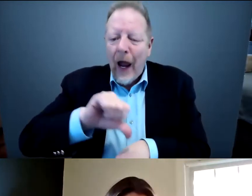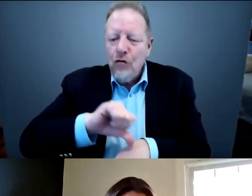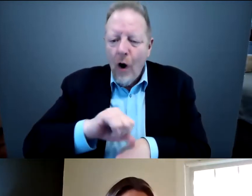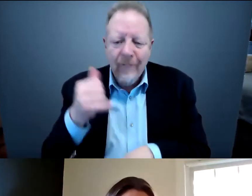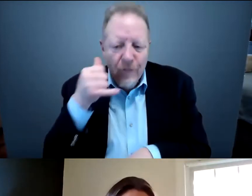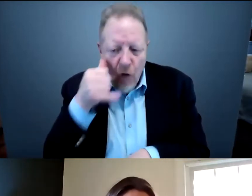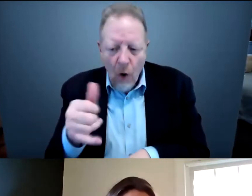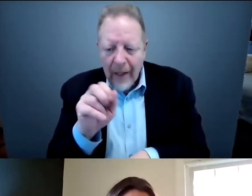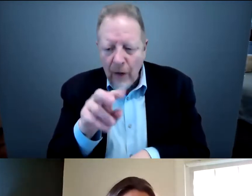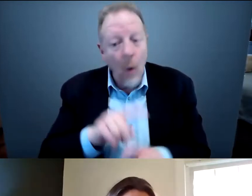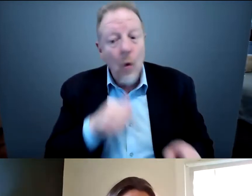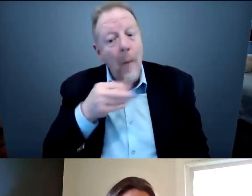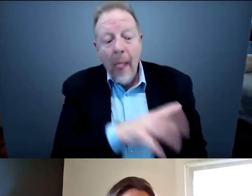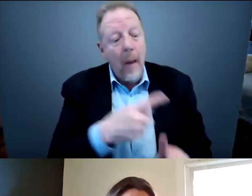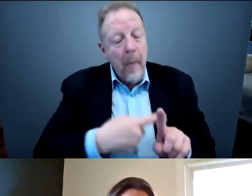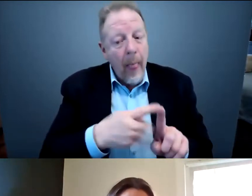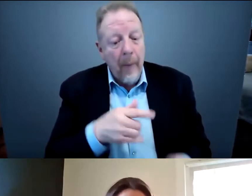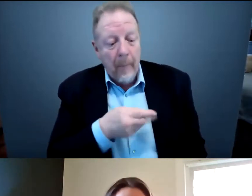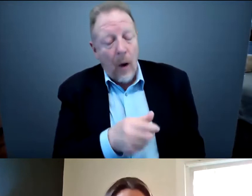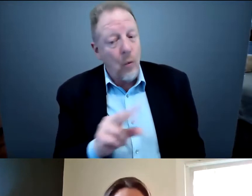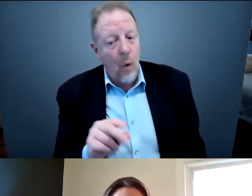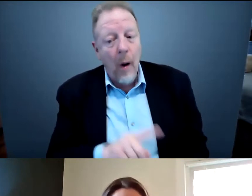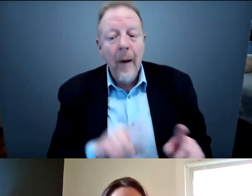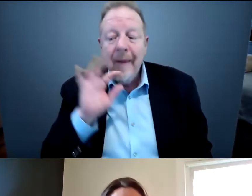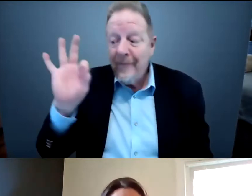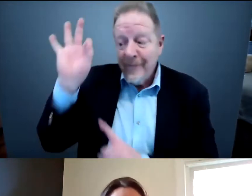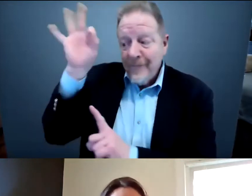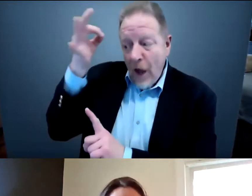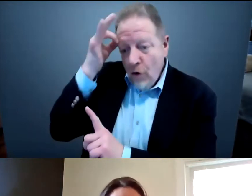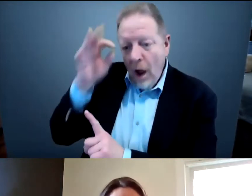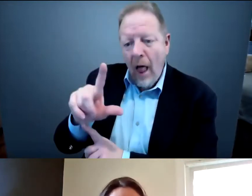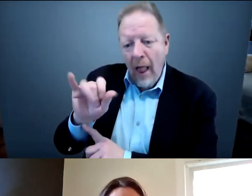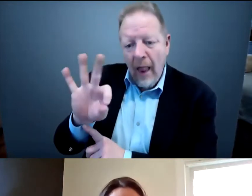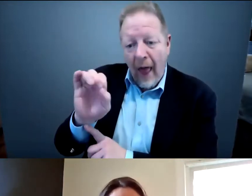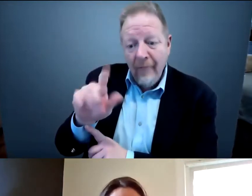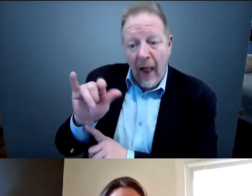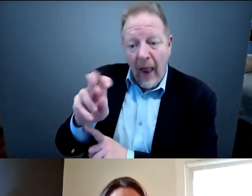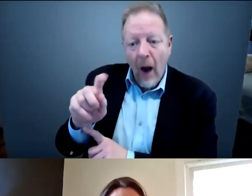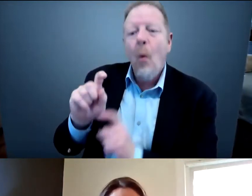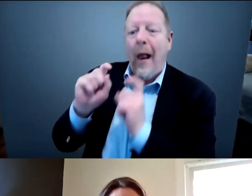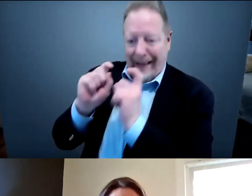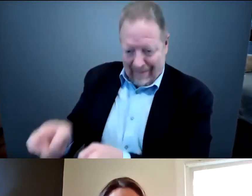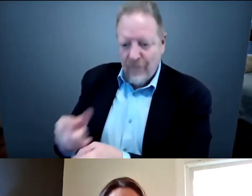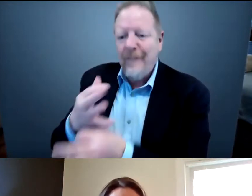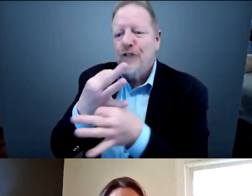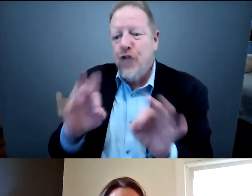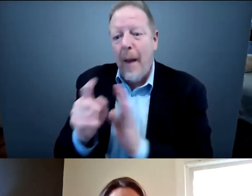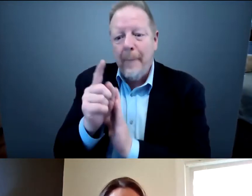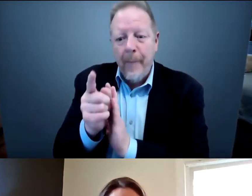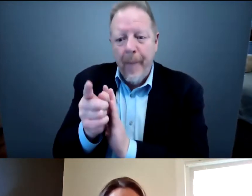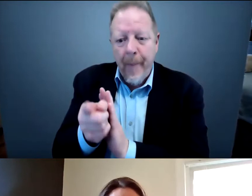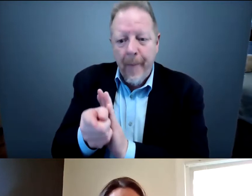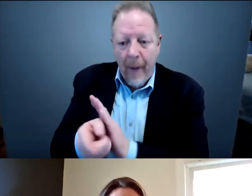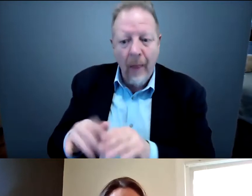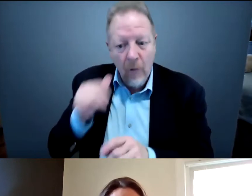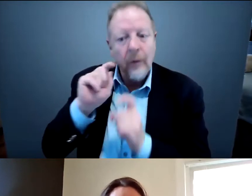people's monthly bill, but the federal Lifeline program, you can get free minutes with a phone. So the